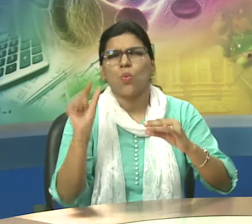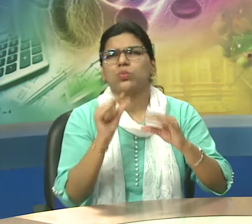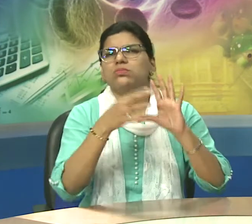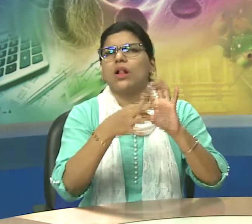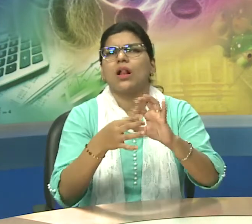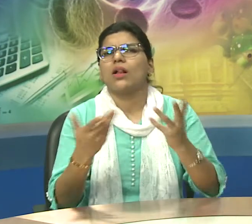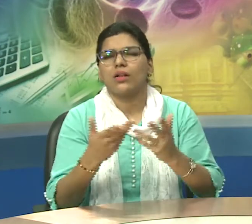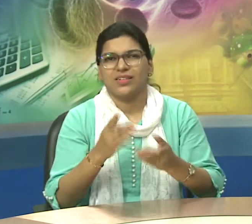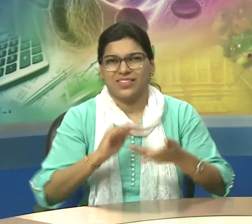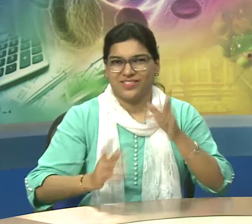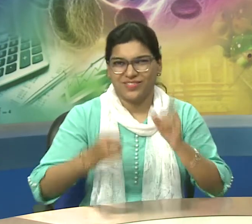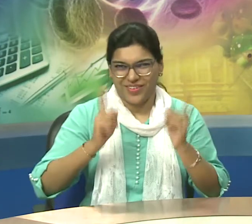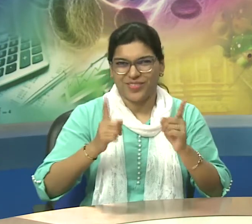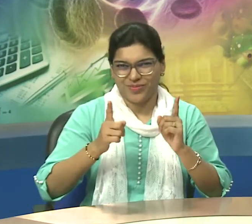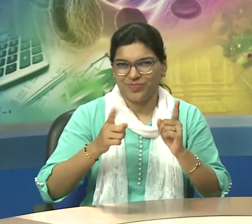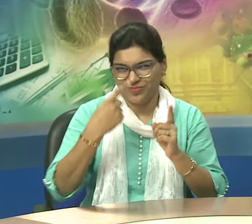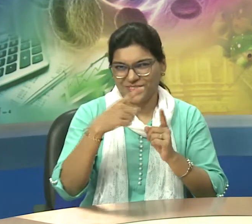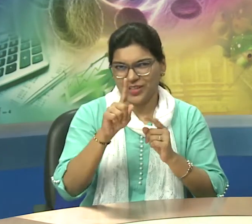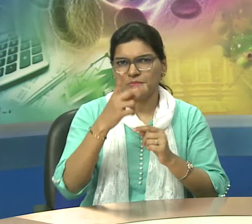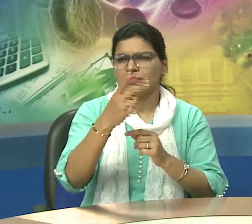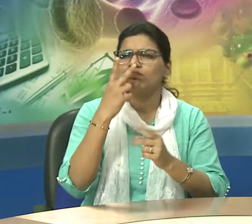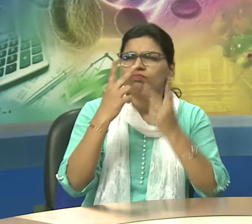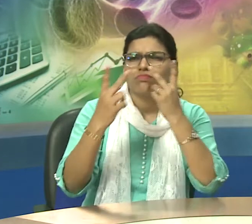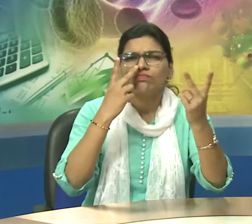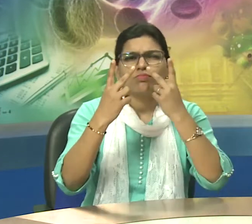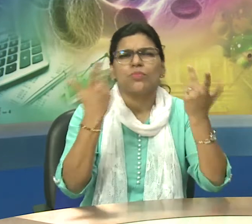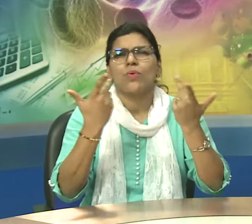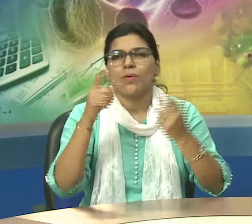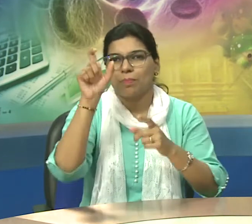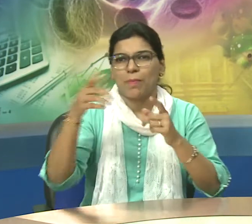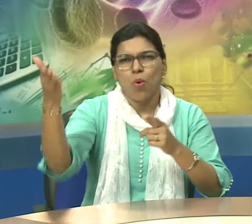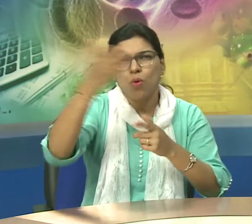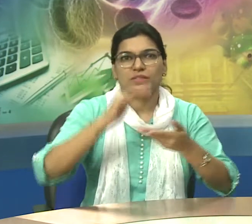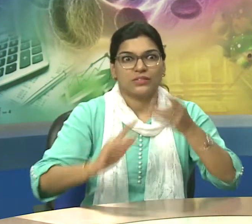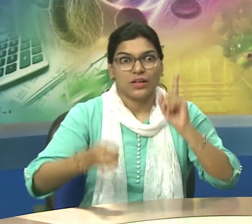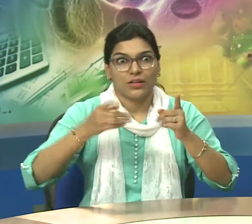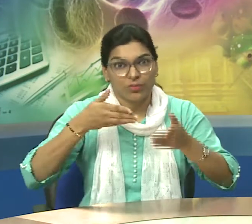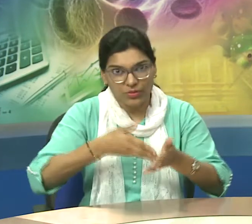shehnai being played at a marriage ceremony?